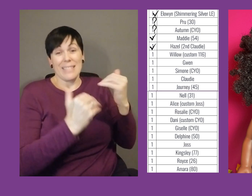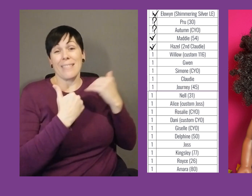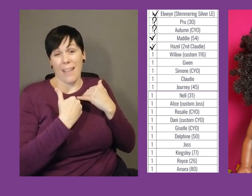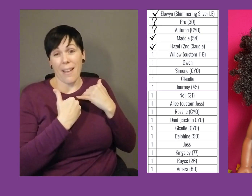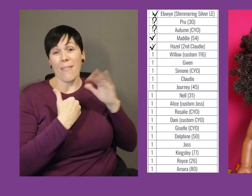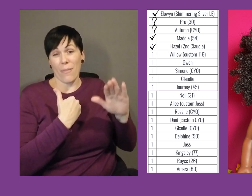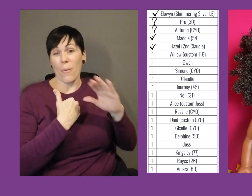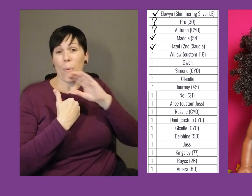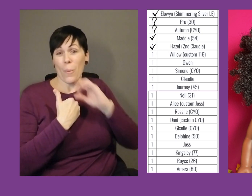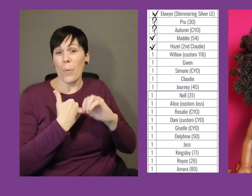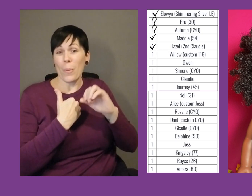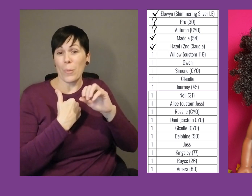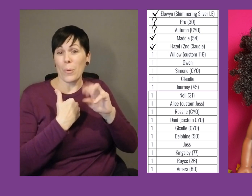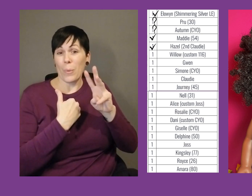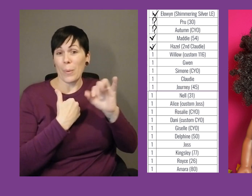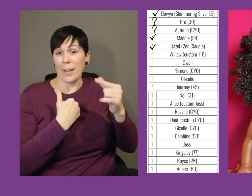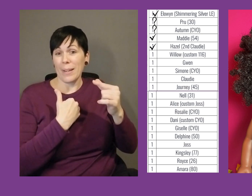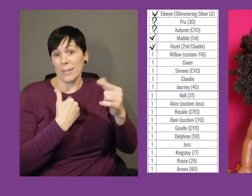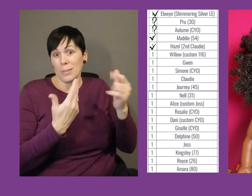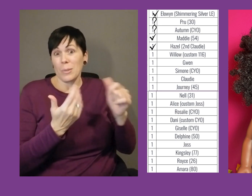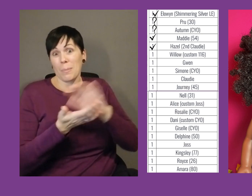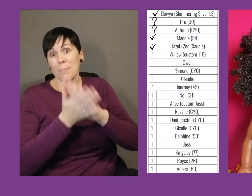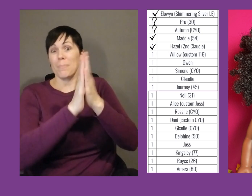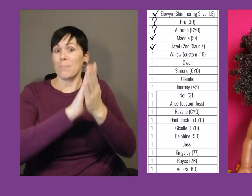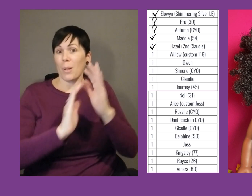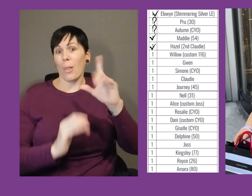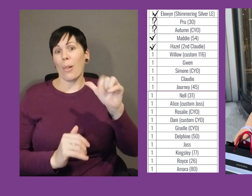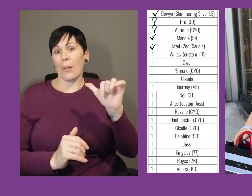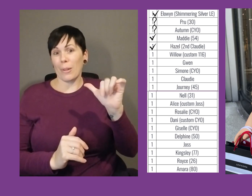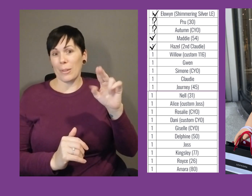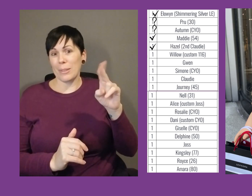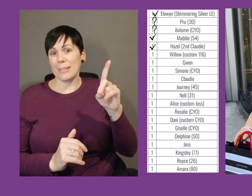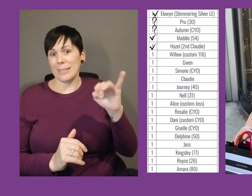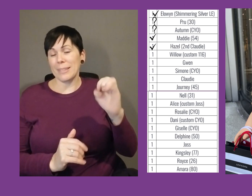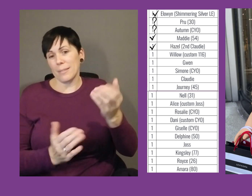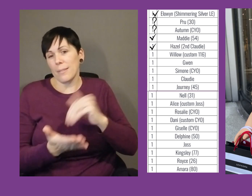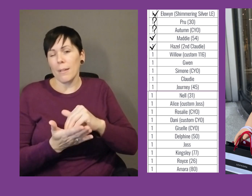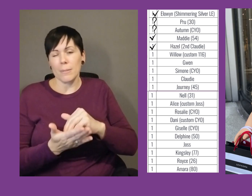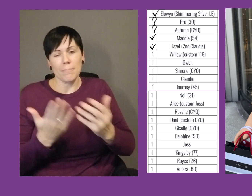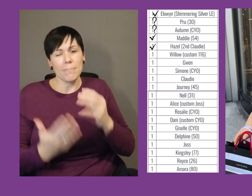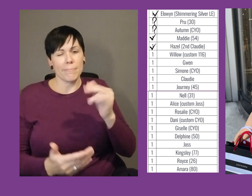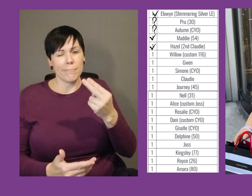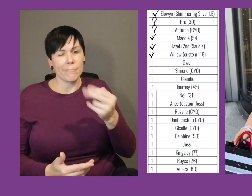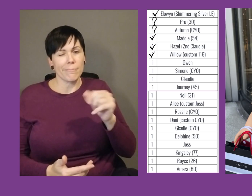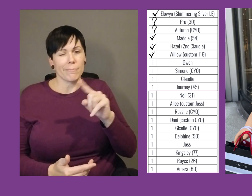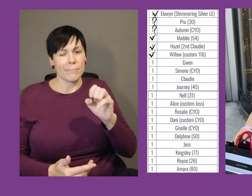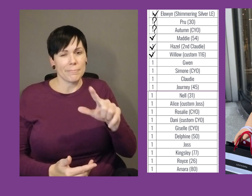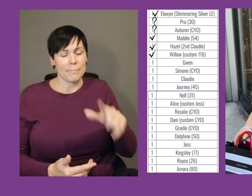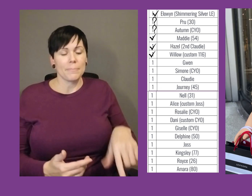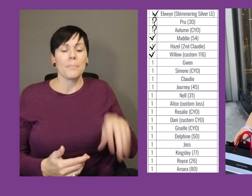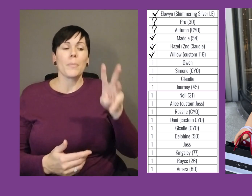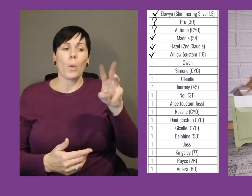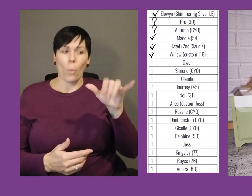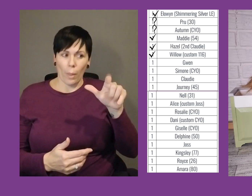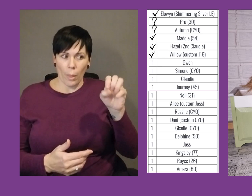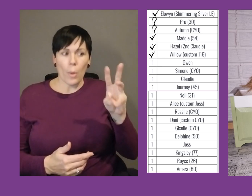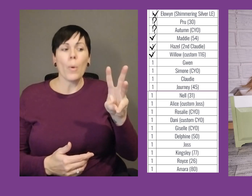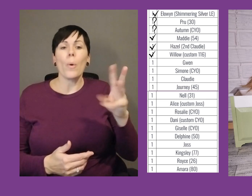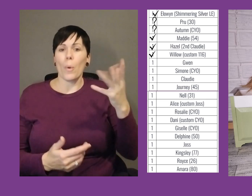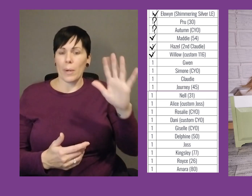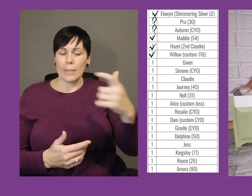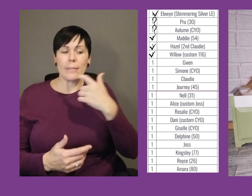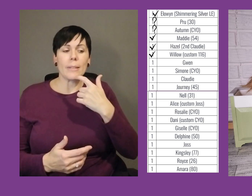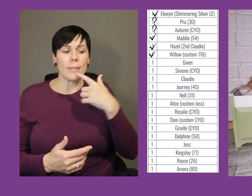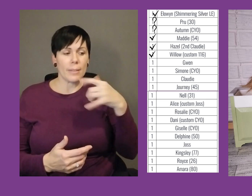her. So yeah, probably Hazel would be on the list. Willow, I already said I would put on our list. Gwen, oh my gosh,